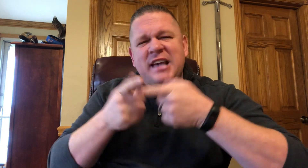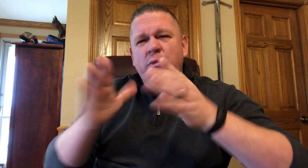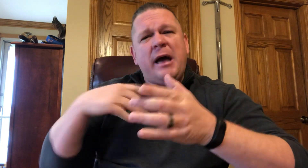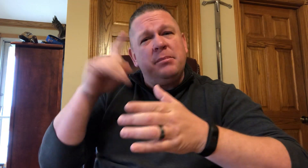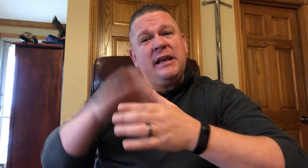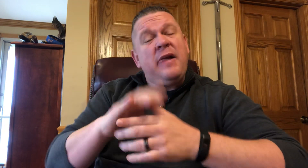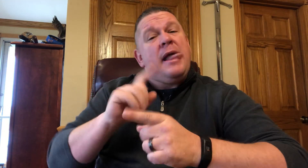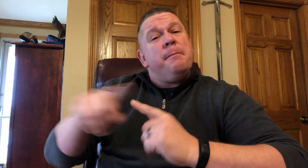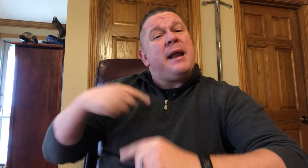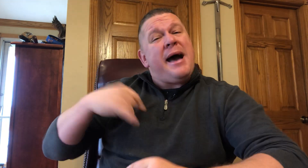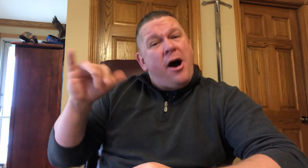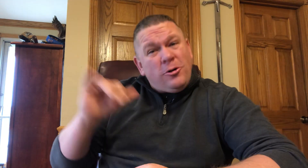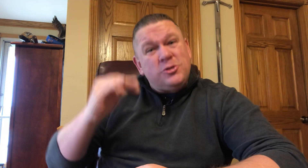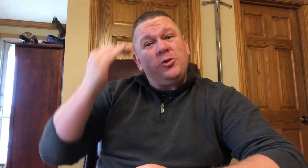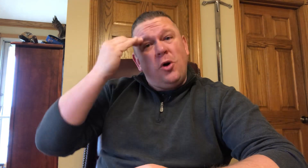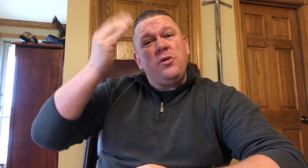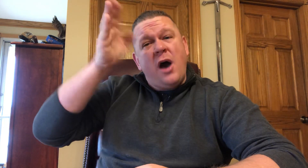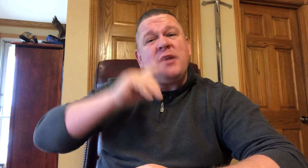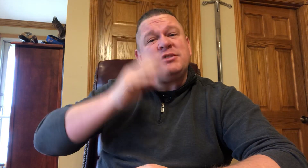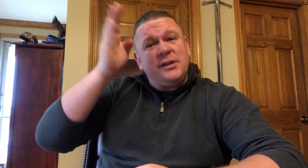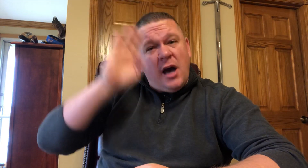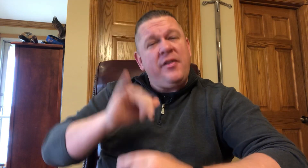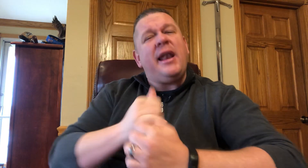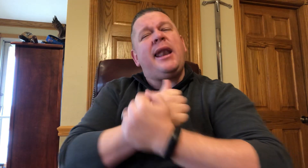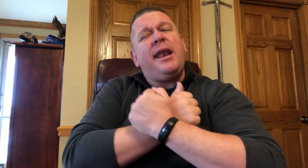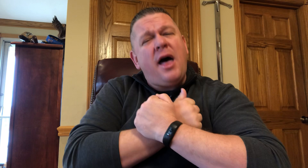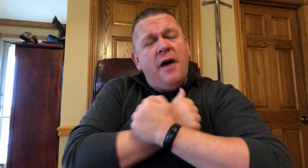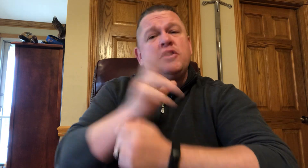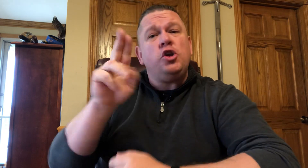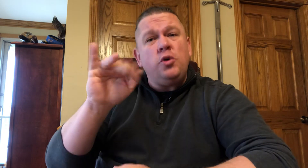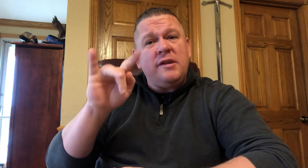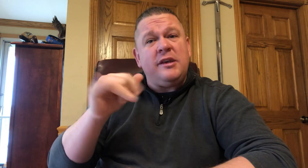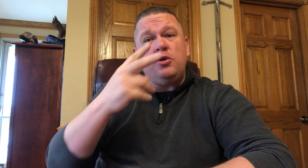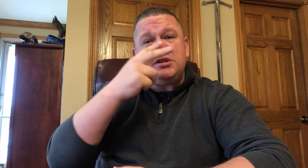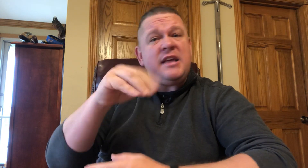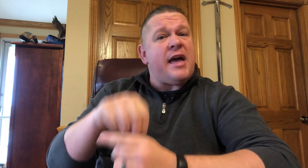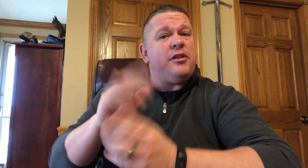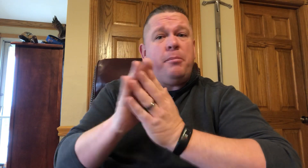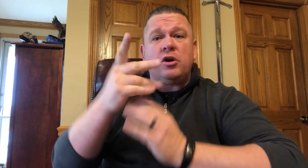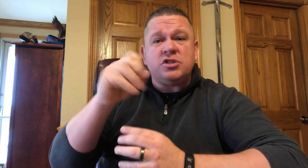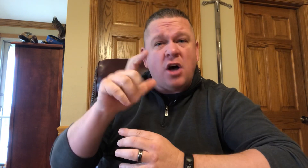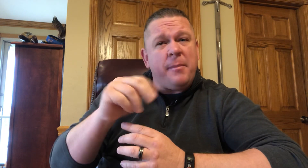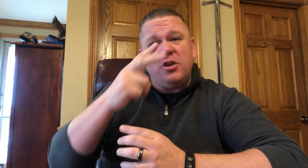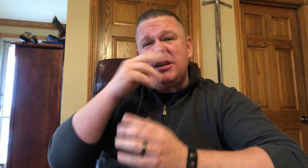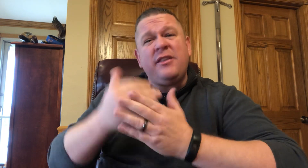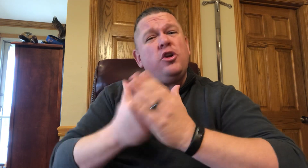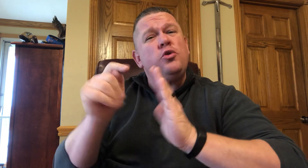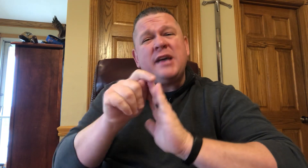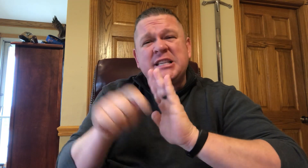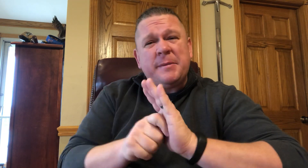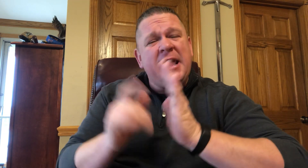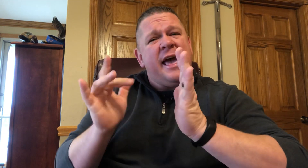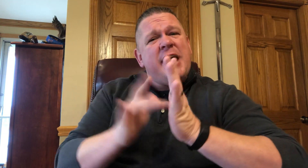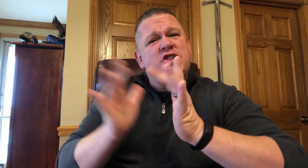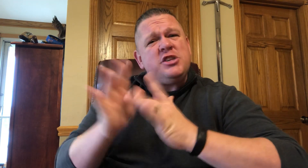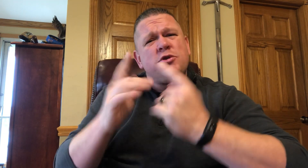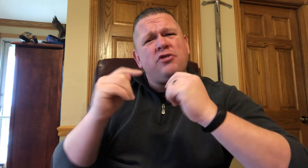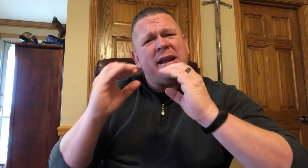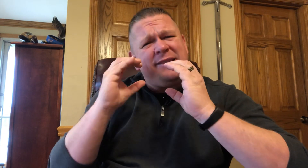way I believe. But I also know God is a God that loves unity. You see that in the book of Psalm, and you see it in the New Testament as Jesus was trying to teach